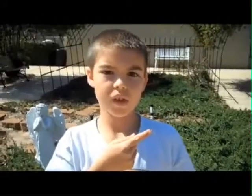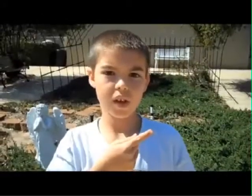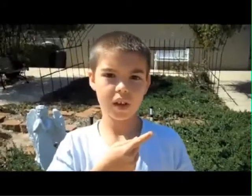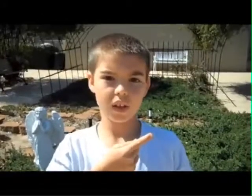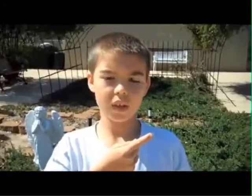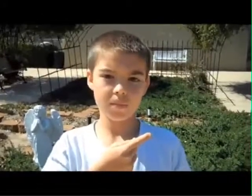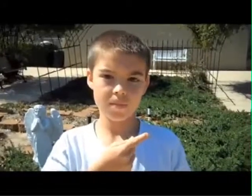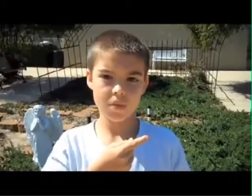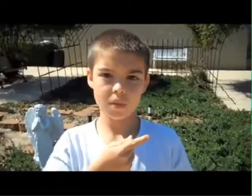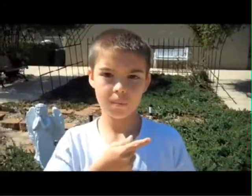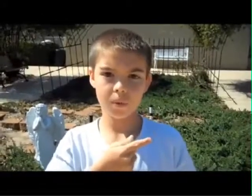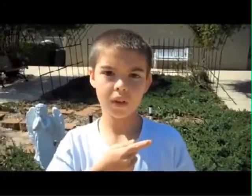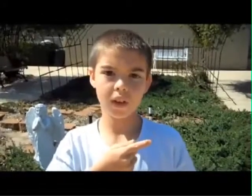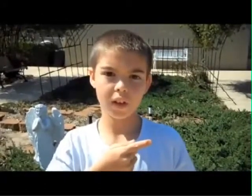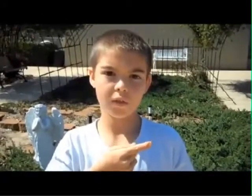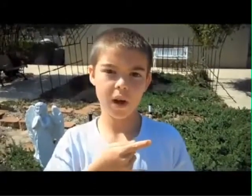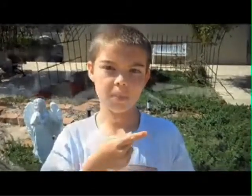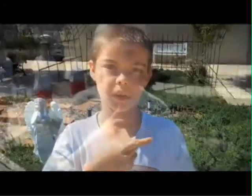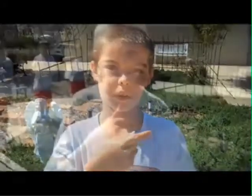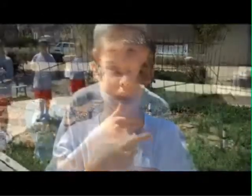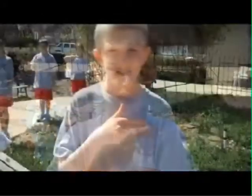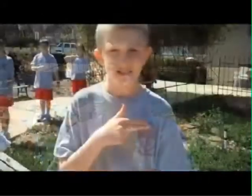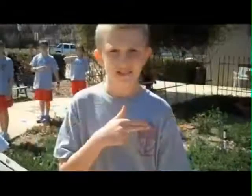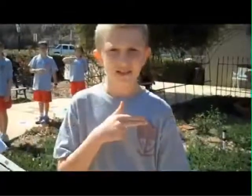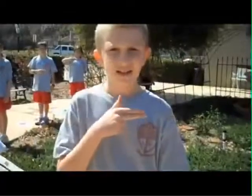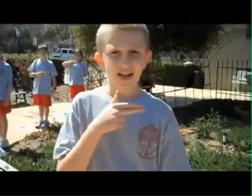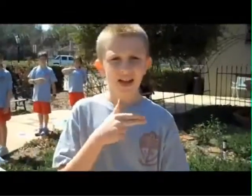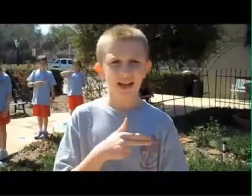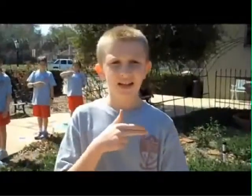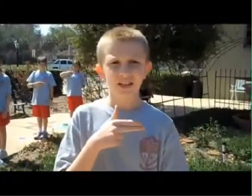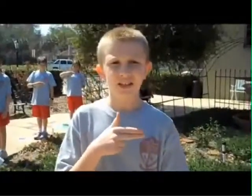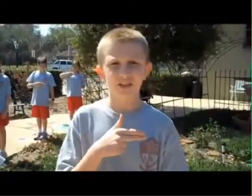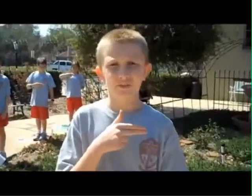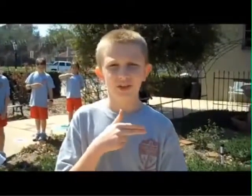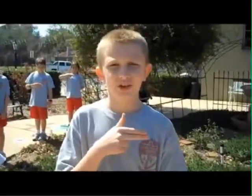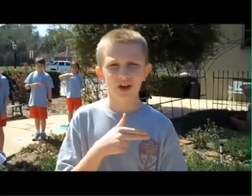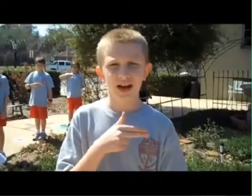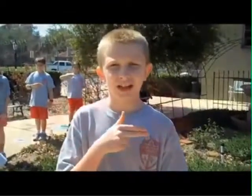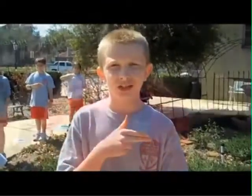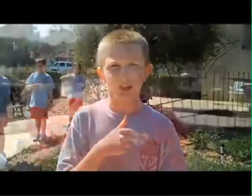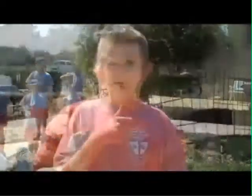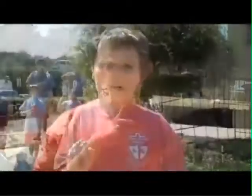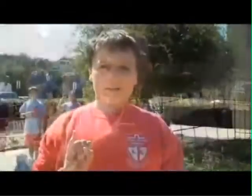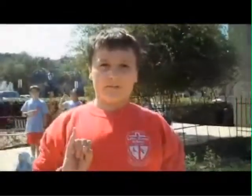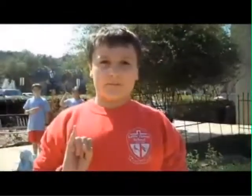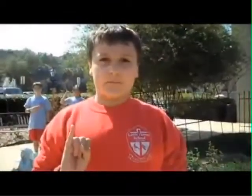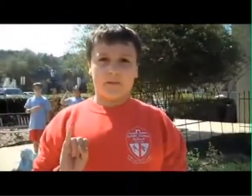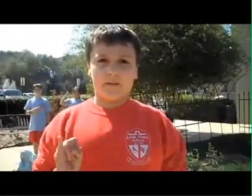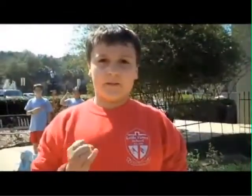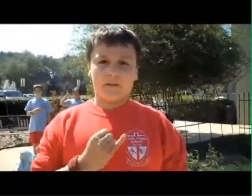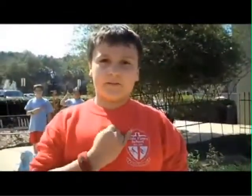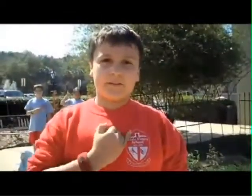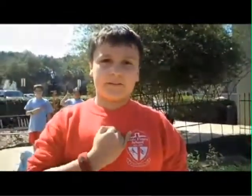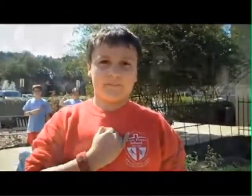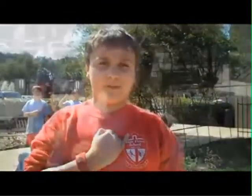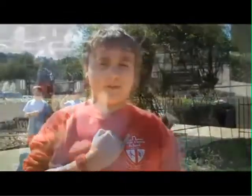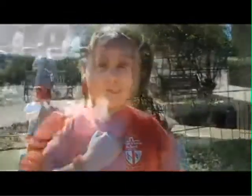a point like a wrapping around. H has a finger added to G. I is just pinky on chest, it means me.